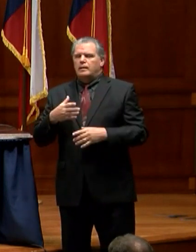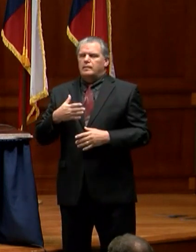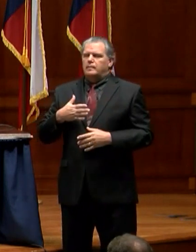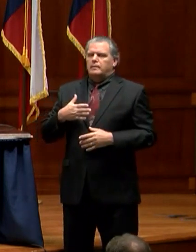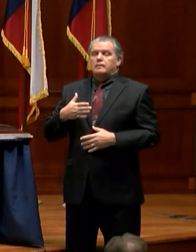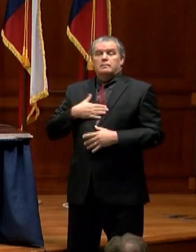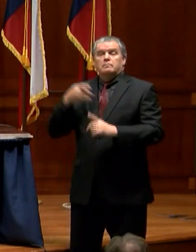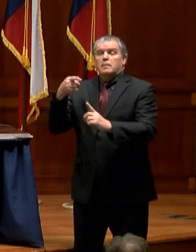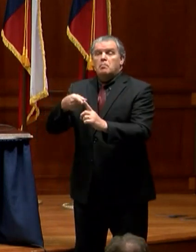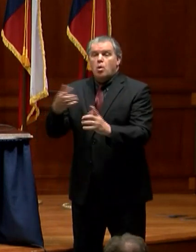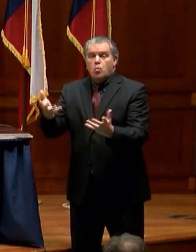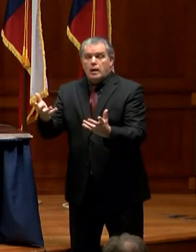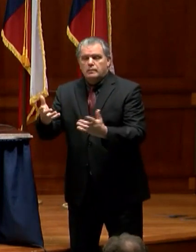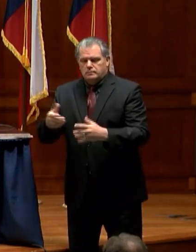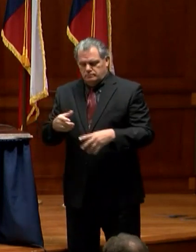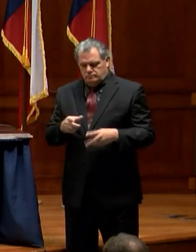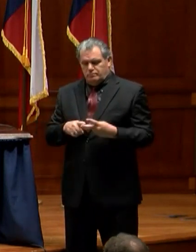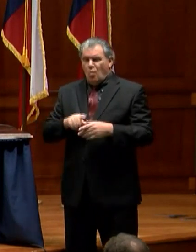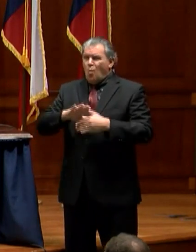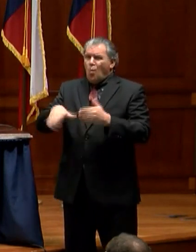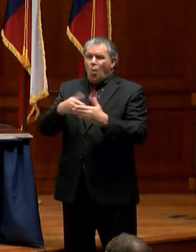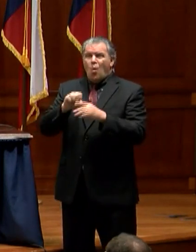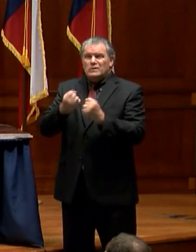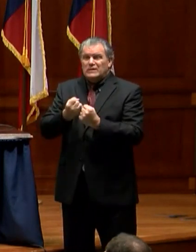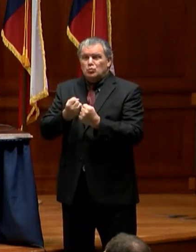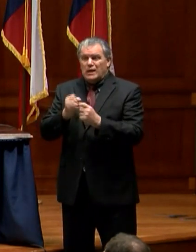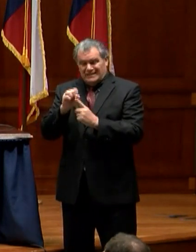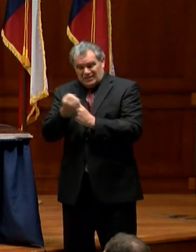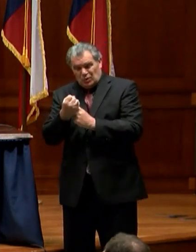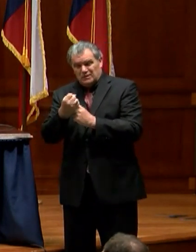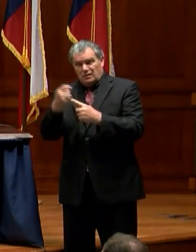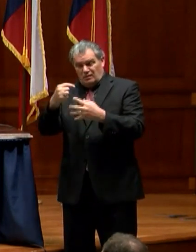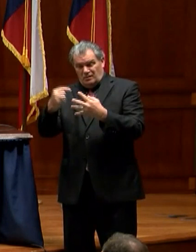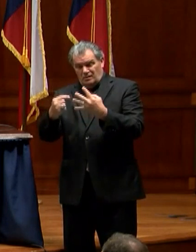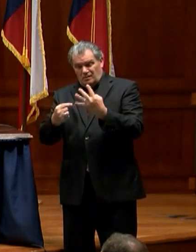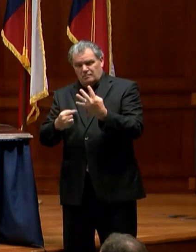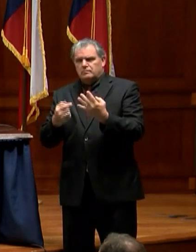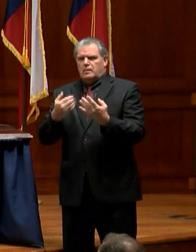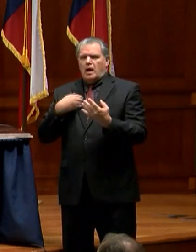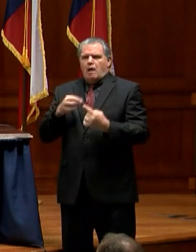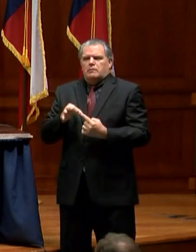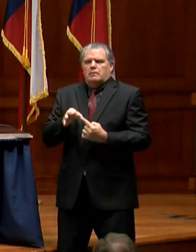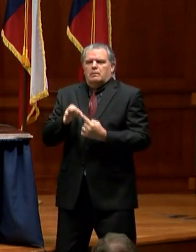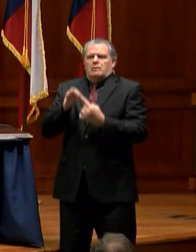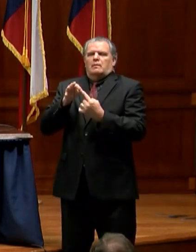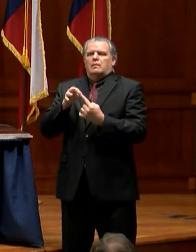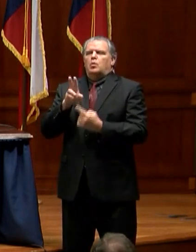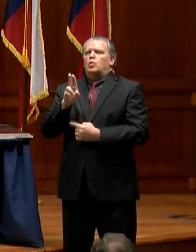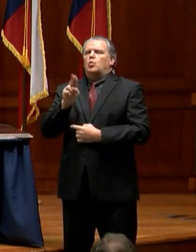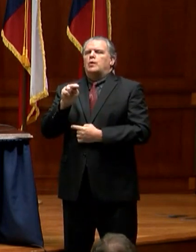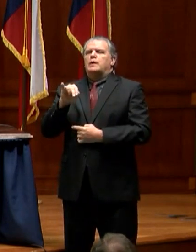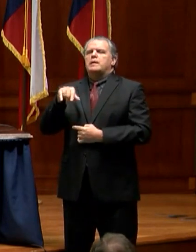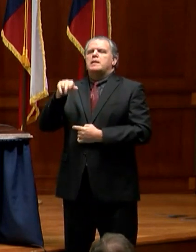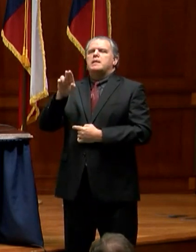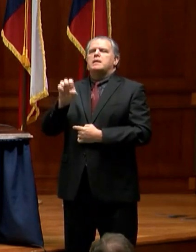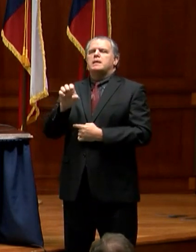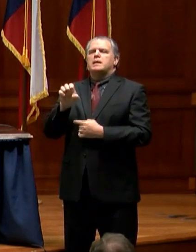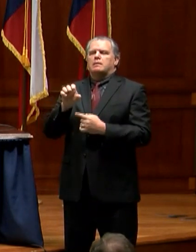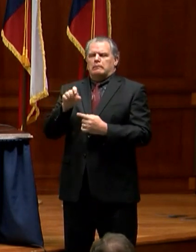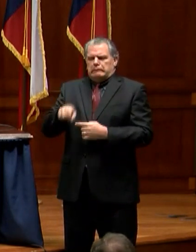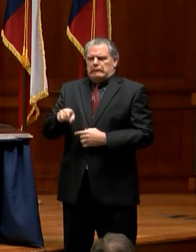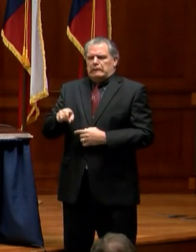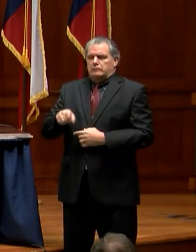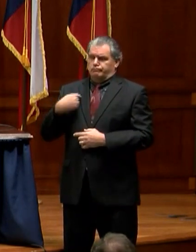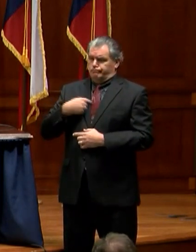this, and that is, in every situation, there's going to be unique needs that must be met. And we are prepared to act